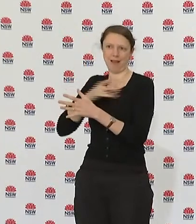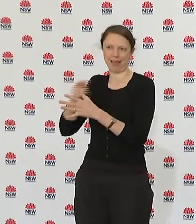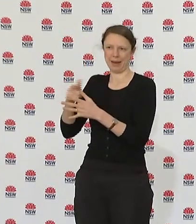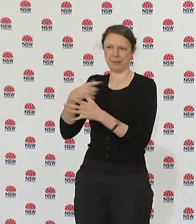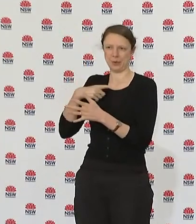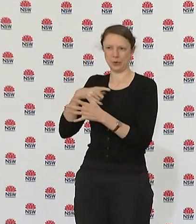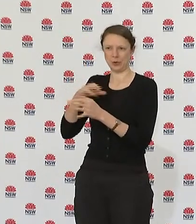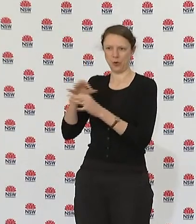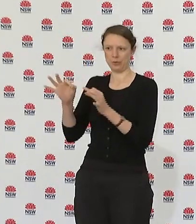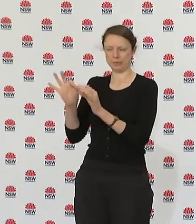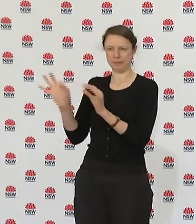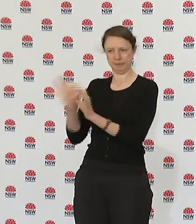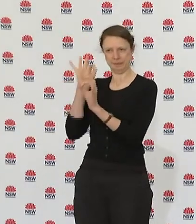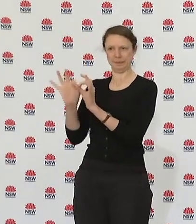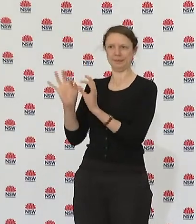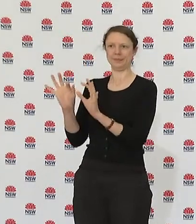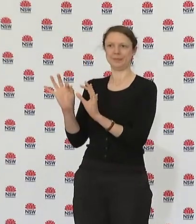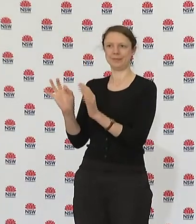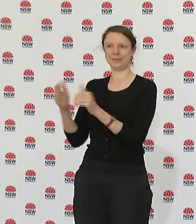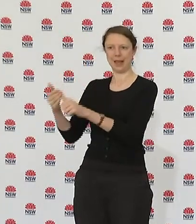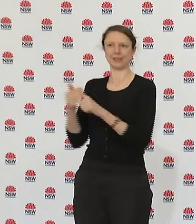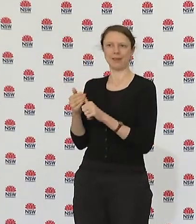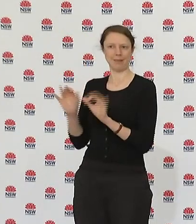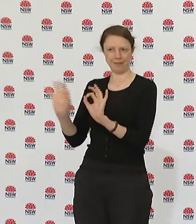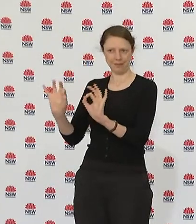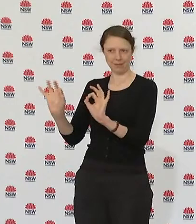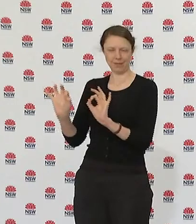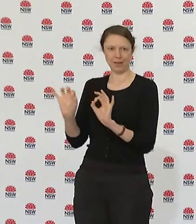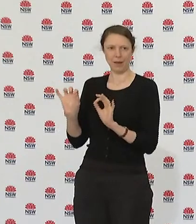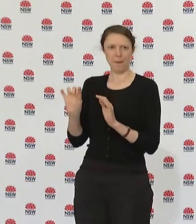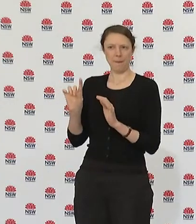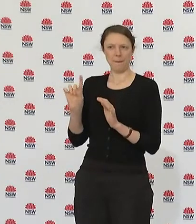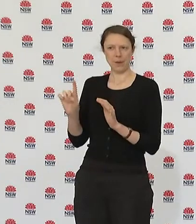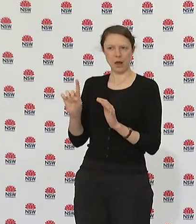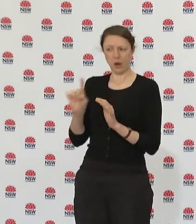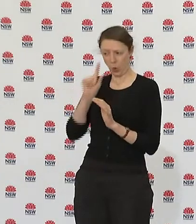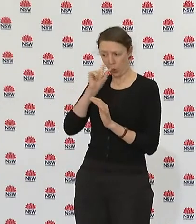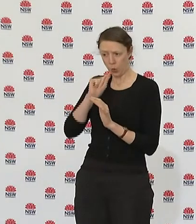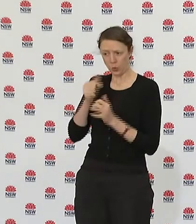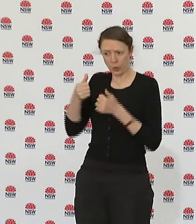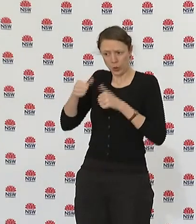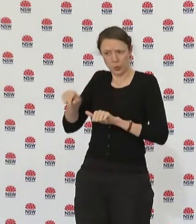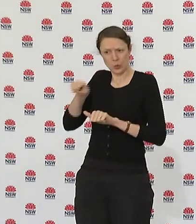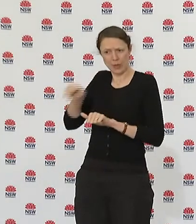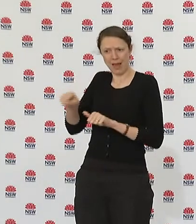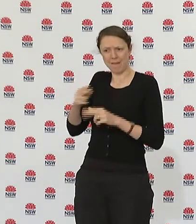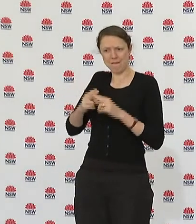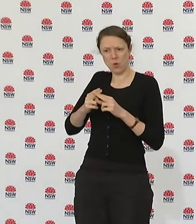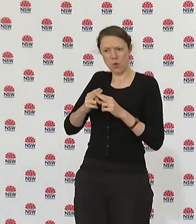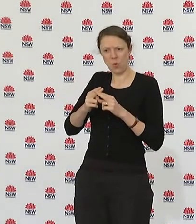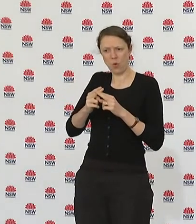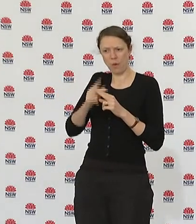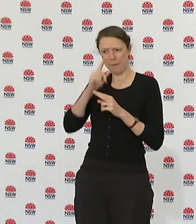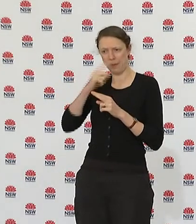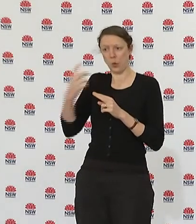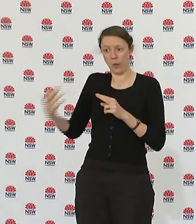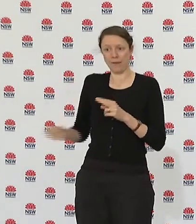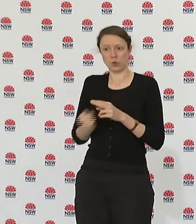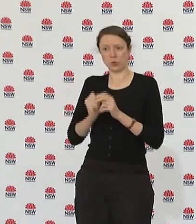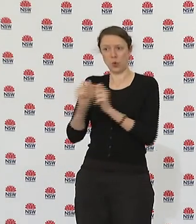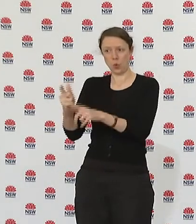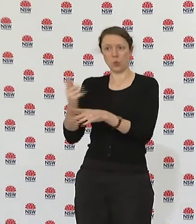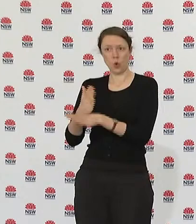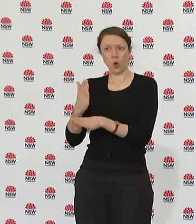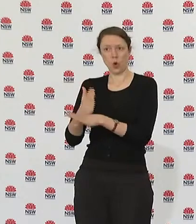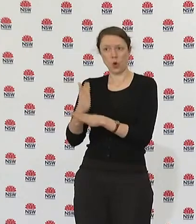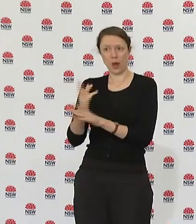this rapid antigen testing for workers in these 5 LGAs in particular? Is there anything stopping? No, in fact,